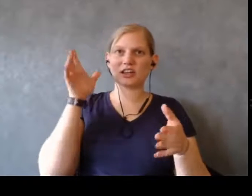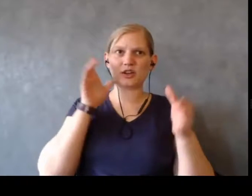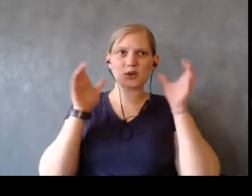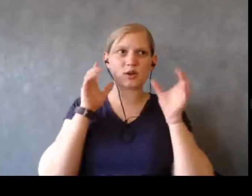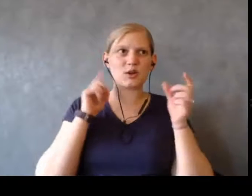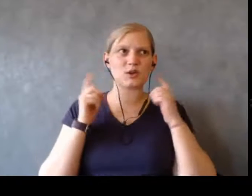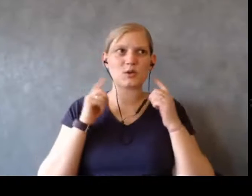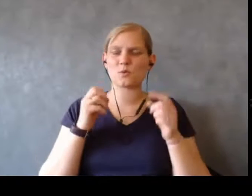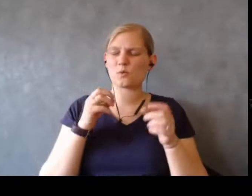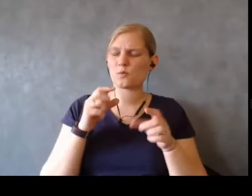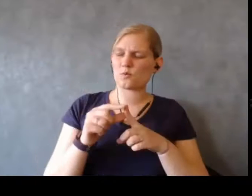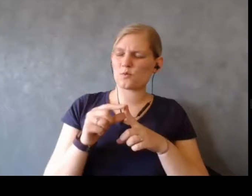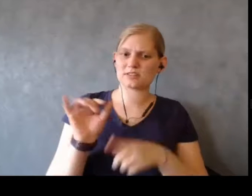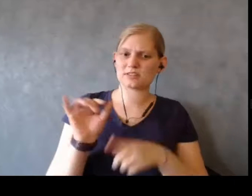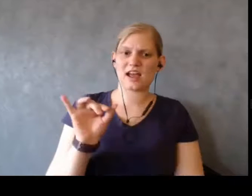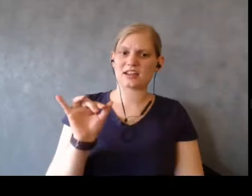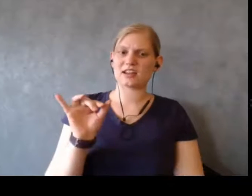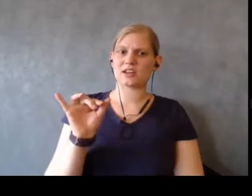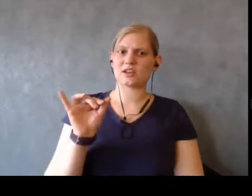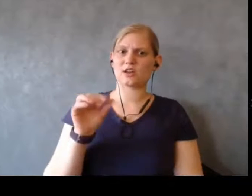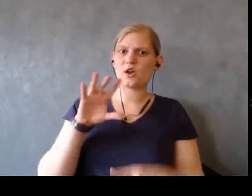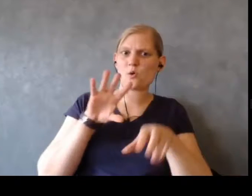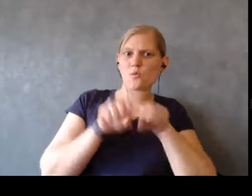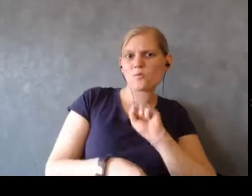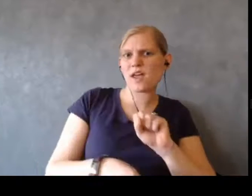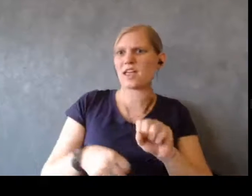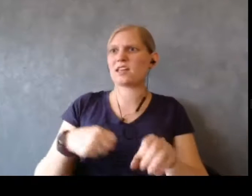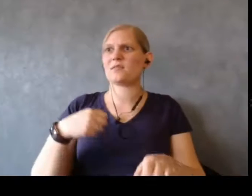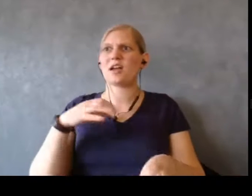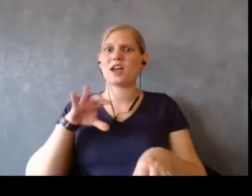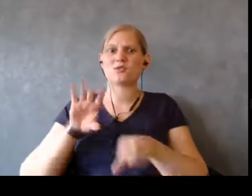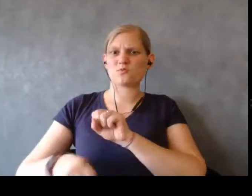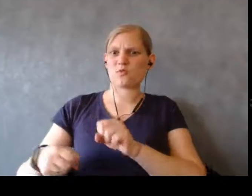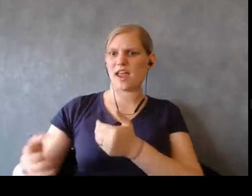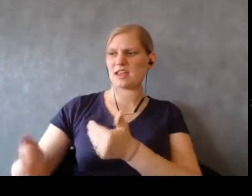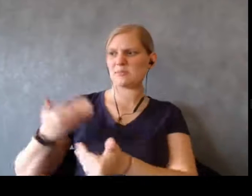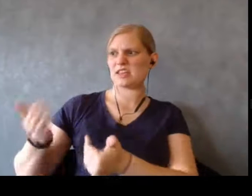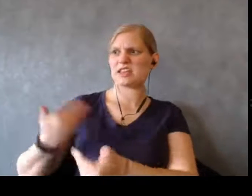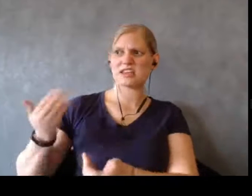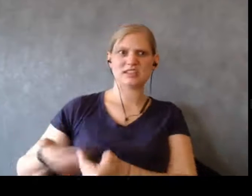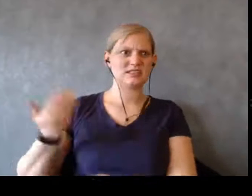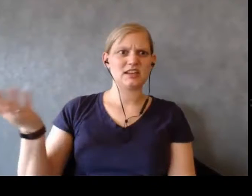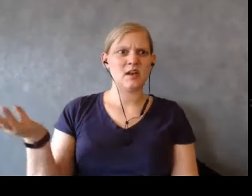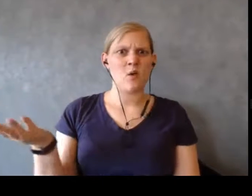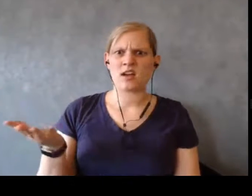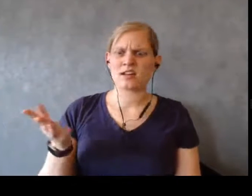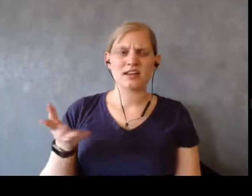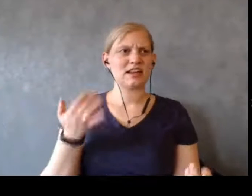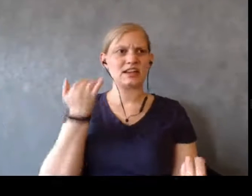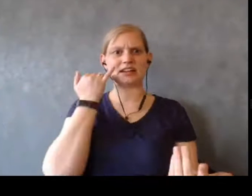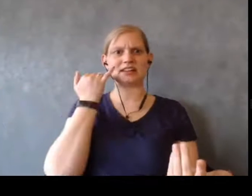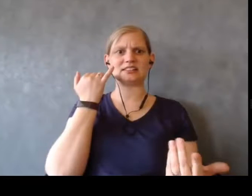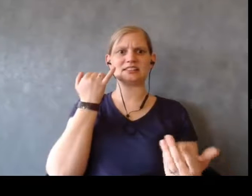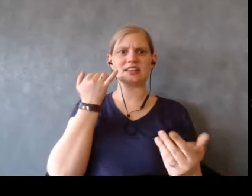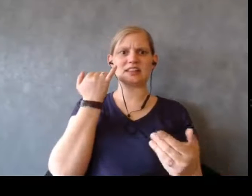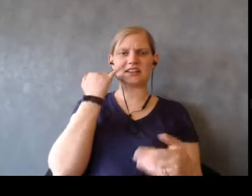and the quote, "Some girls, they rape so easy." When sex is treated as abnormal, we